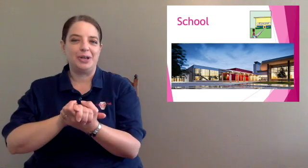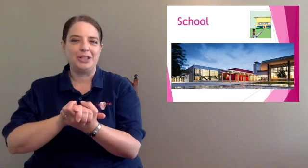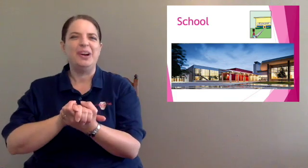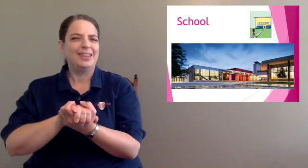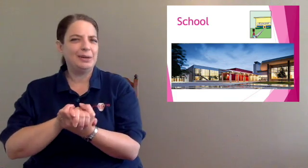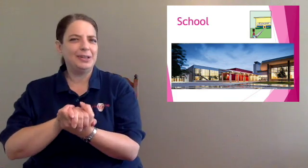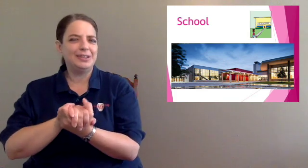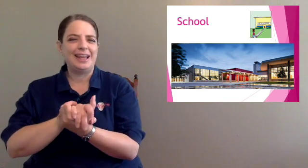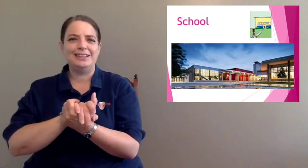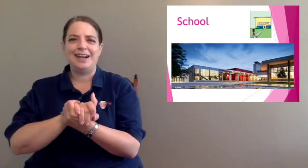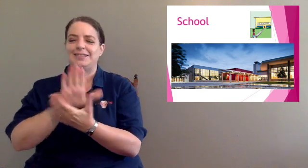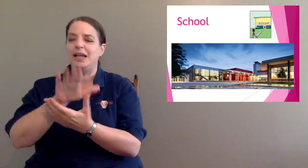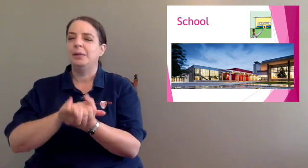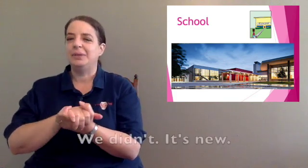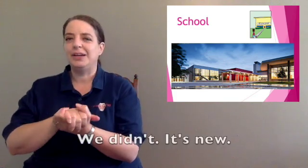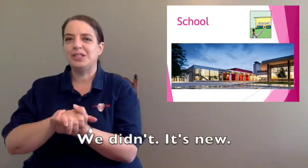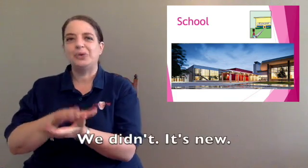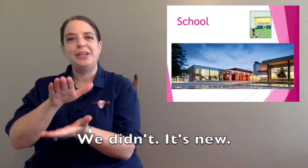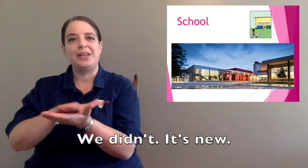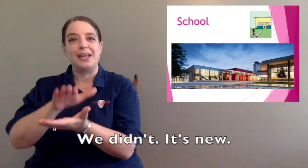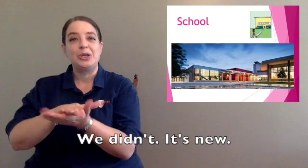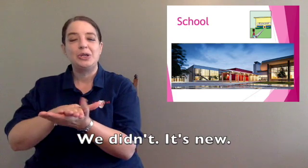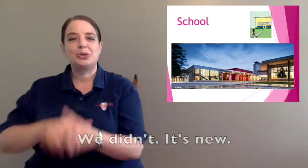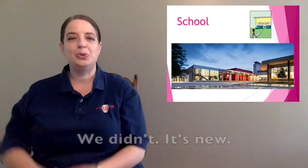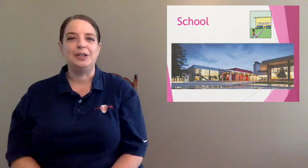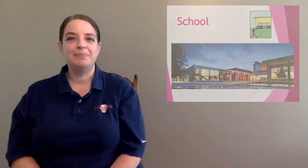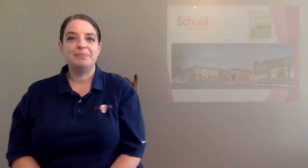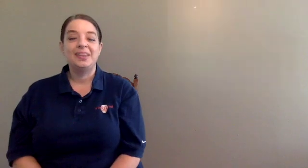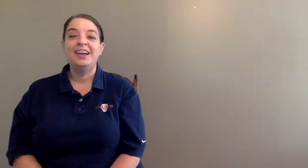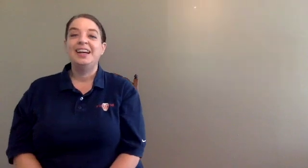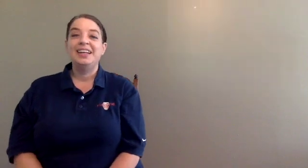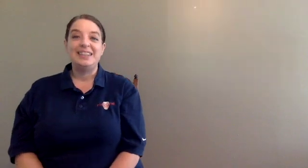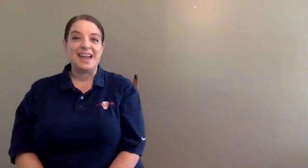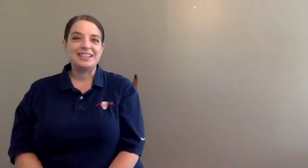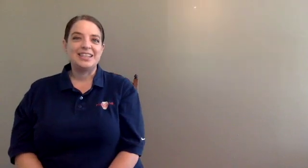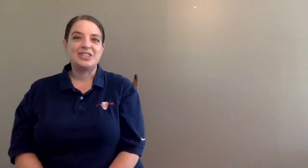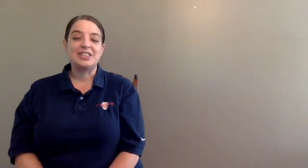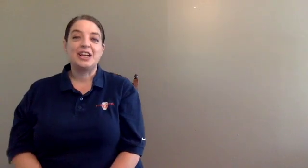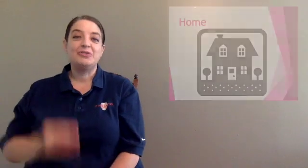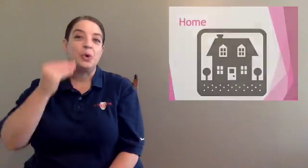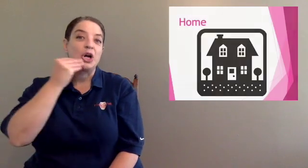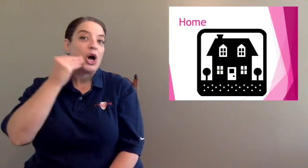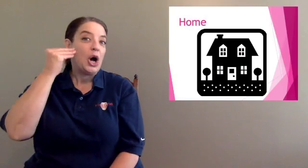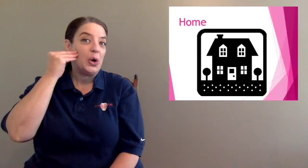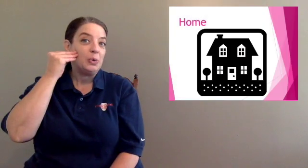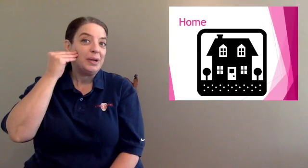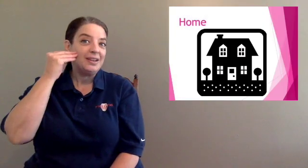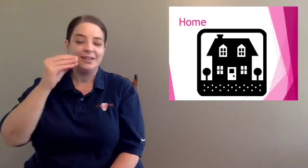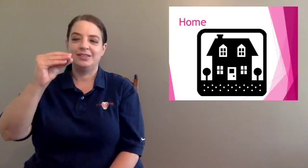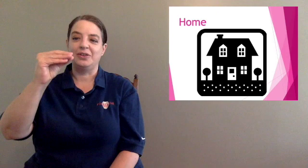you. I think we learned that in the last set, but there it is for you again. School. Next is the sign for home. So that's